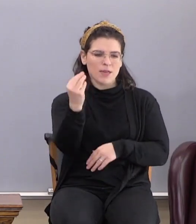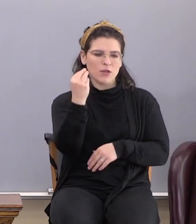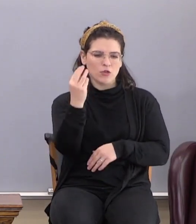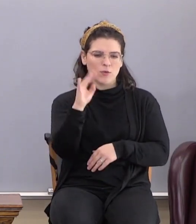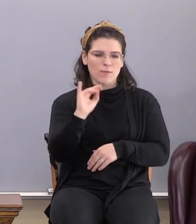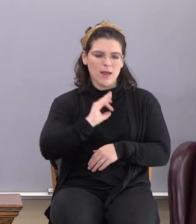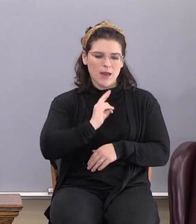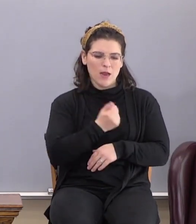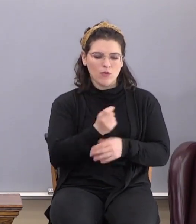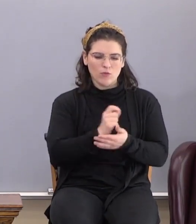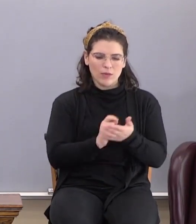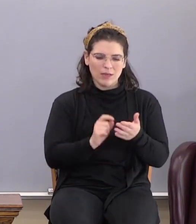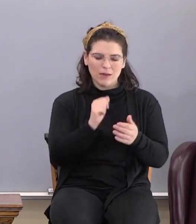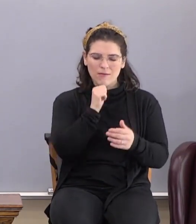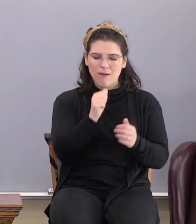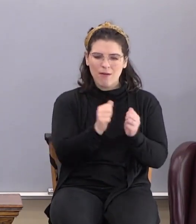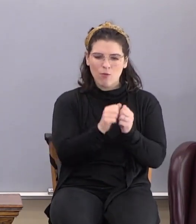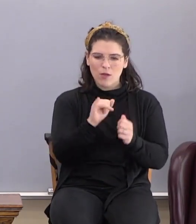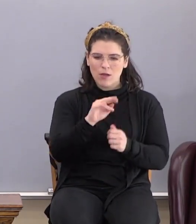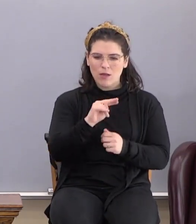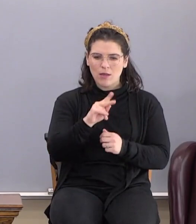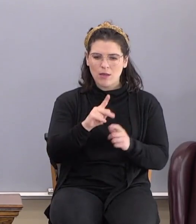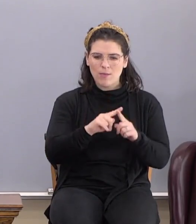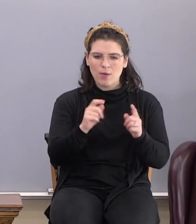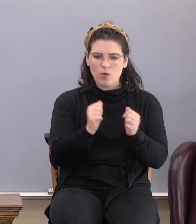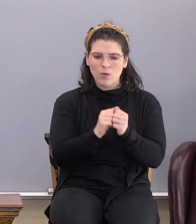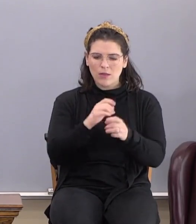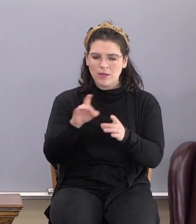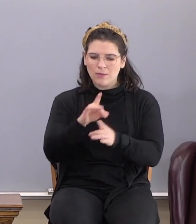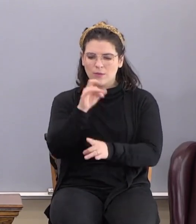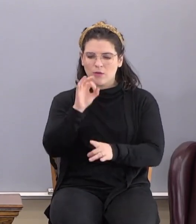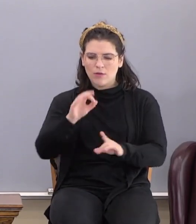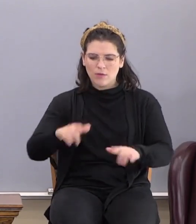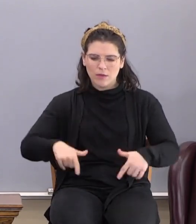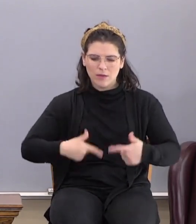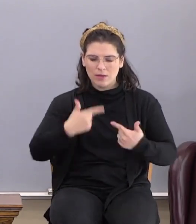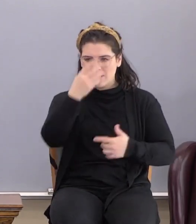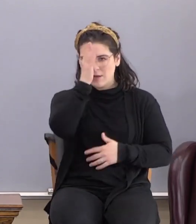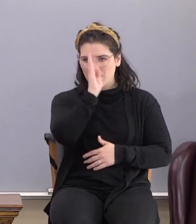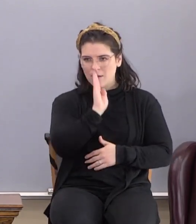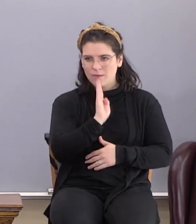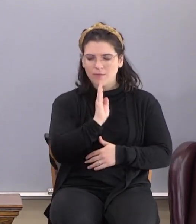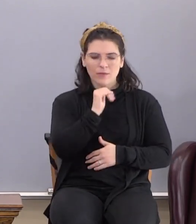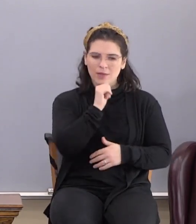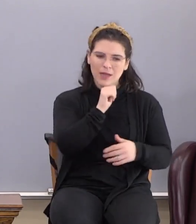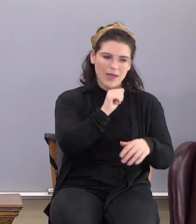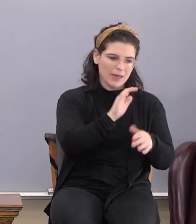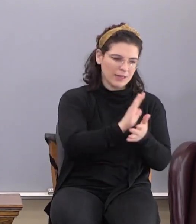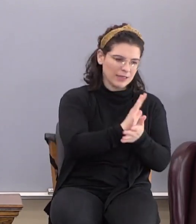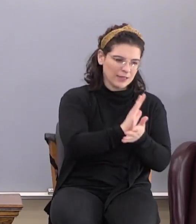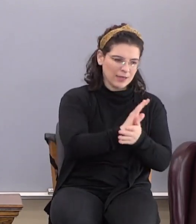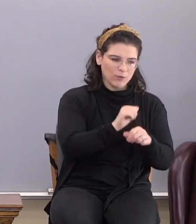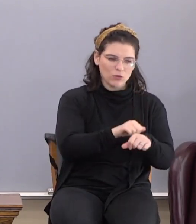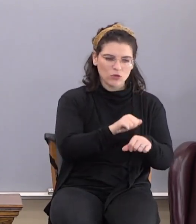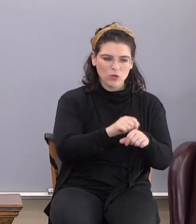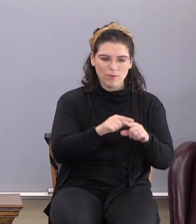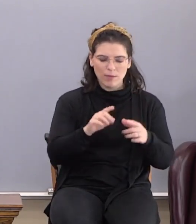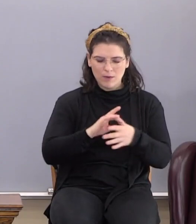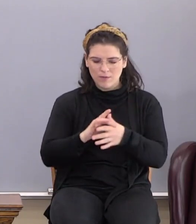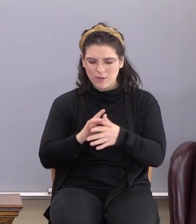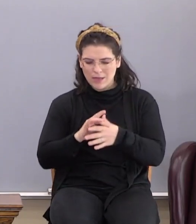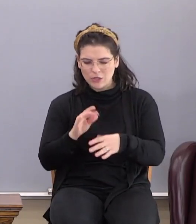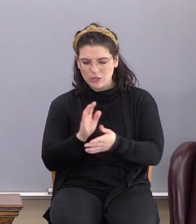but with the Spirit of the living God, not in tables of stone, but in